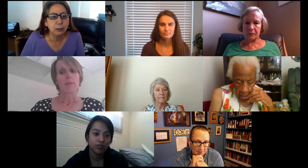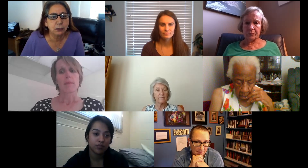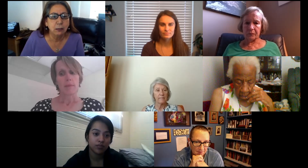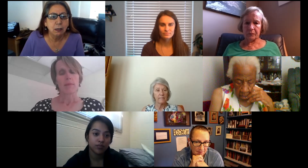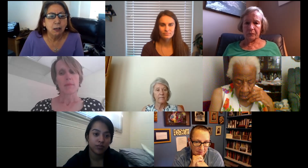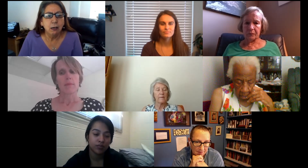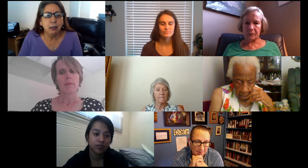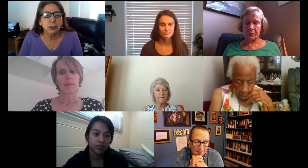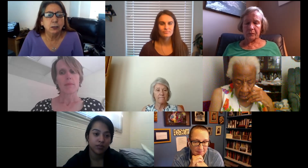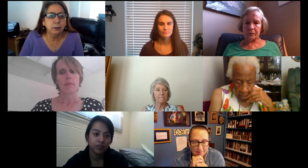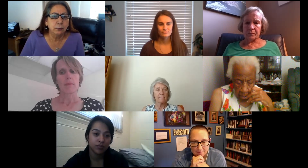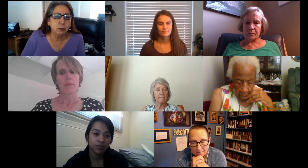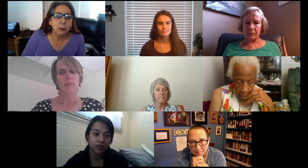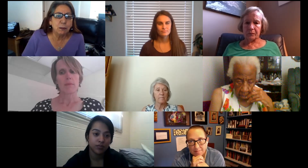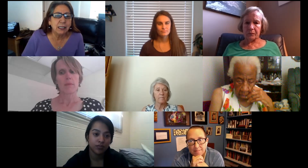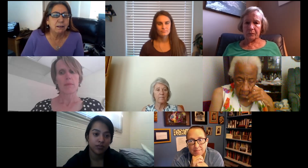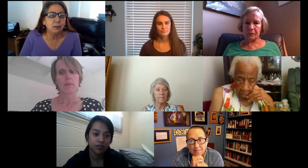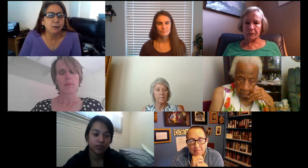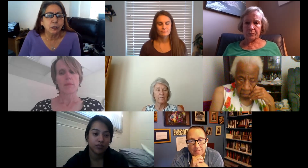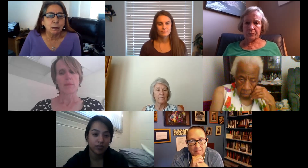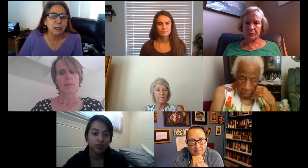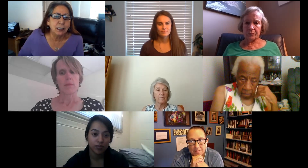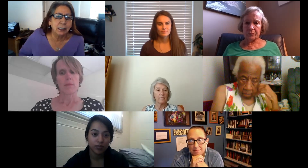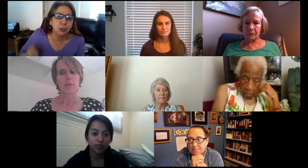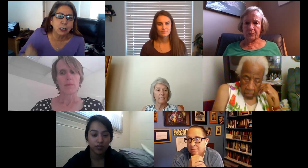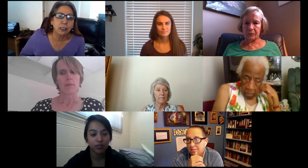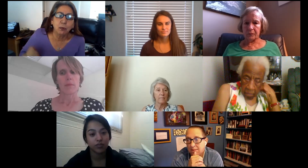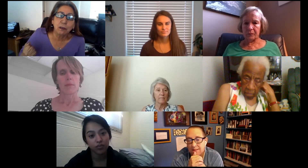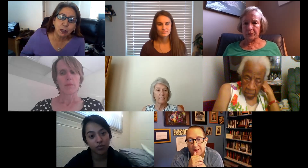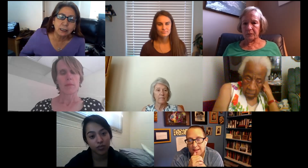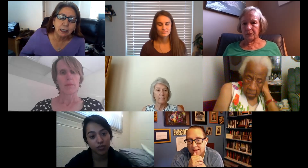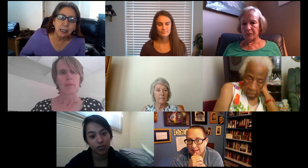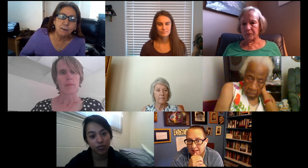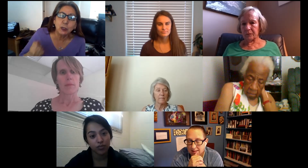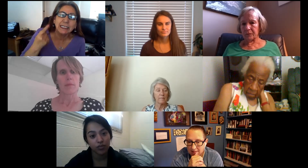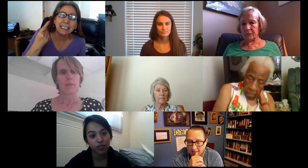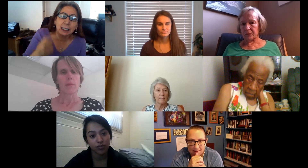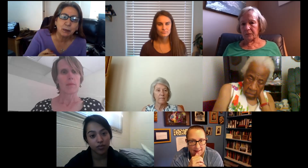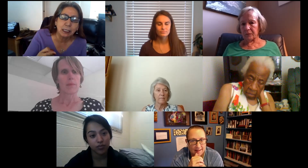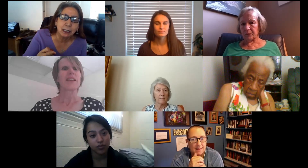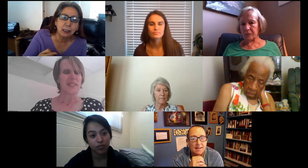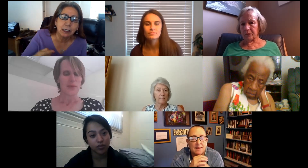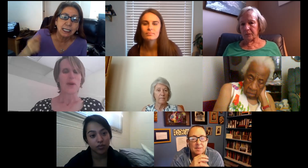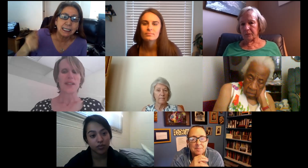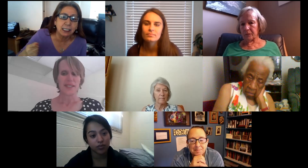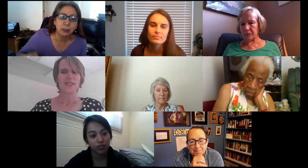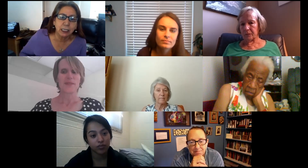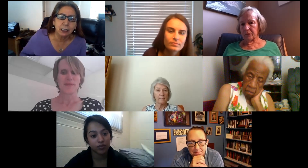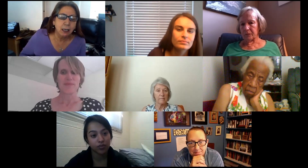loss. Also, repeat, first repeat and try to rephrase. If you say something and they didn't understand,